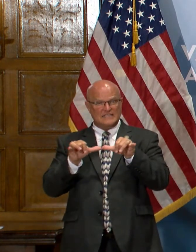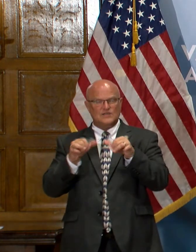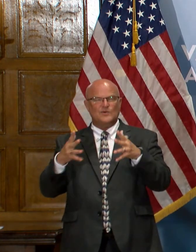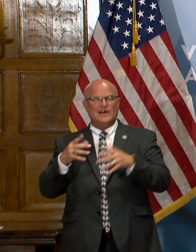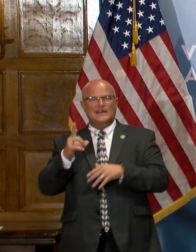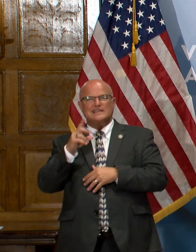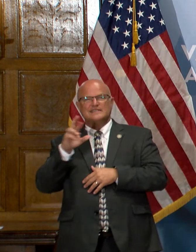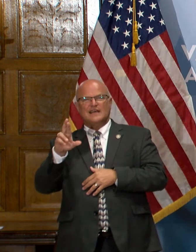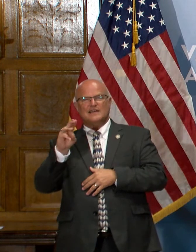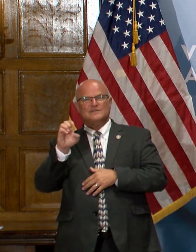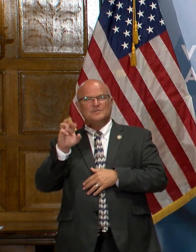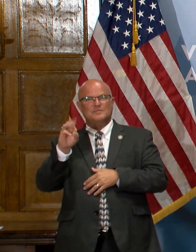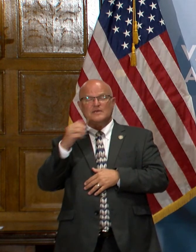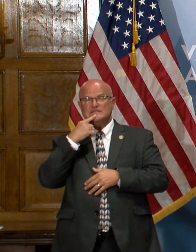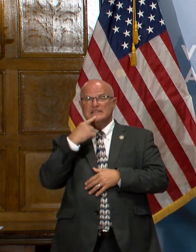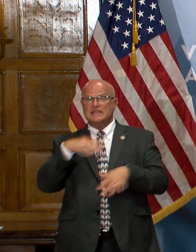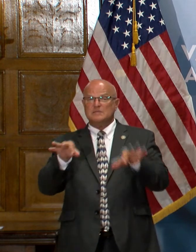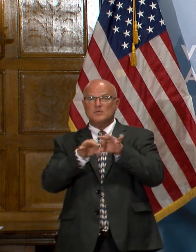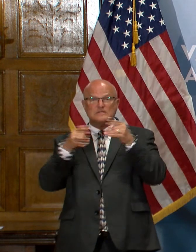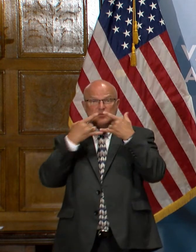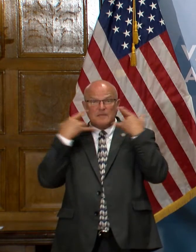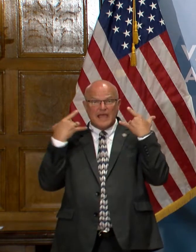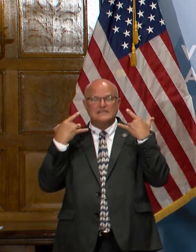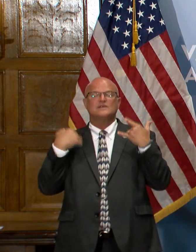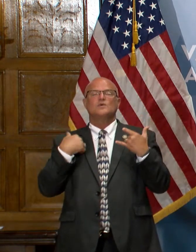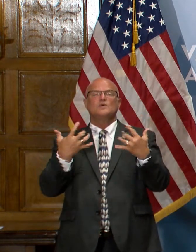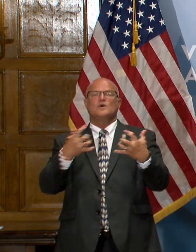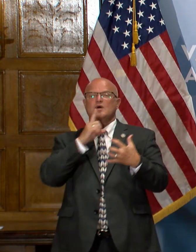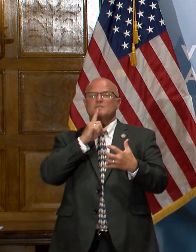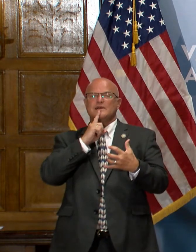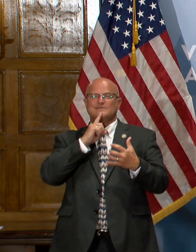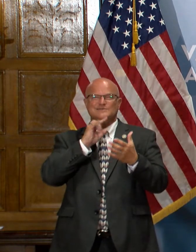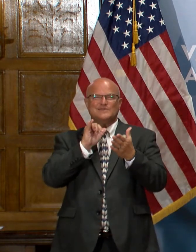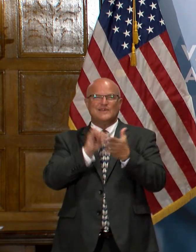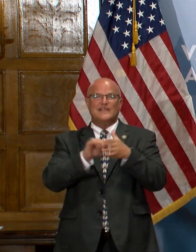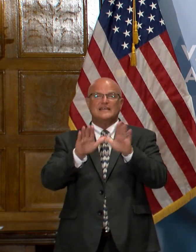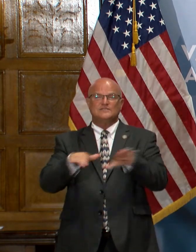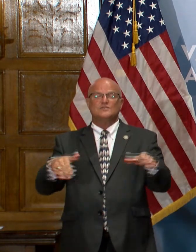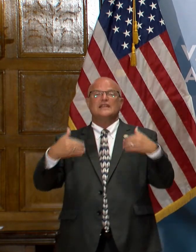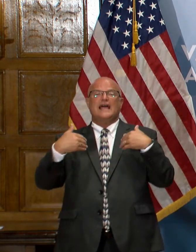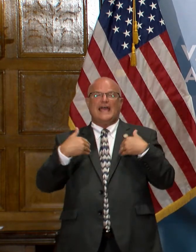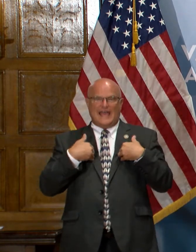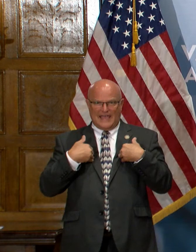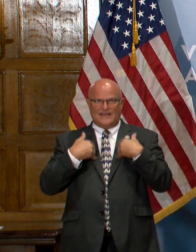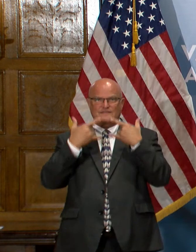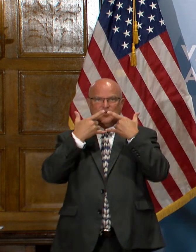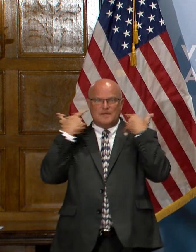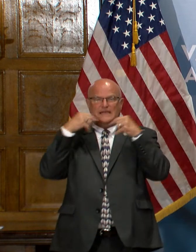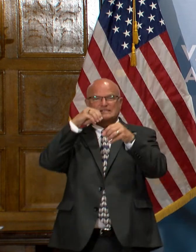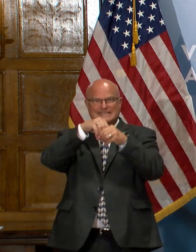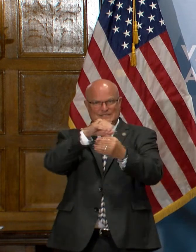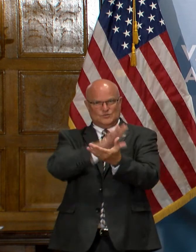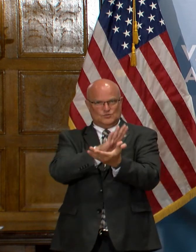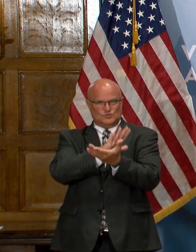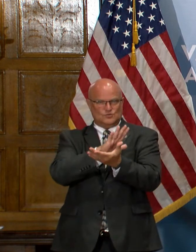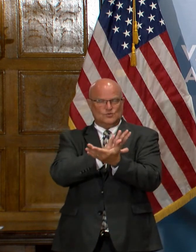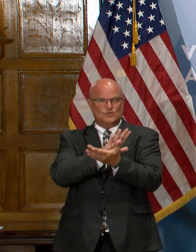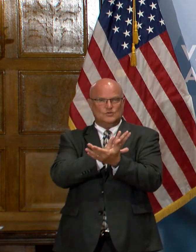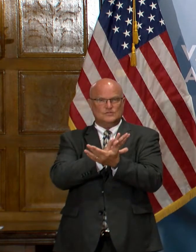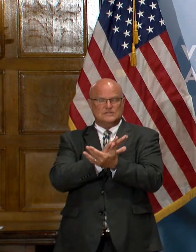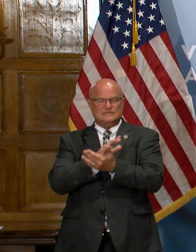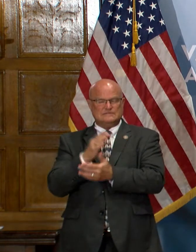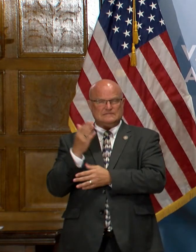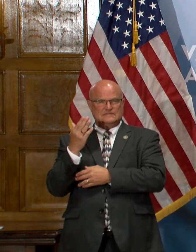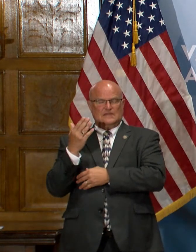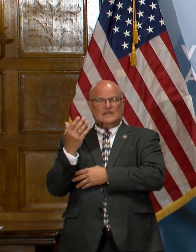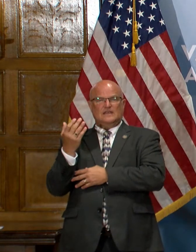Romero said about the importance of masking, we want to make sure that children have access to these in the schools. Friday